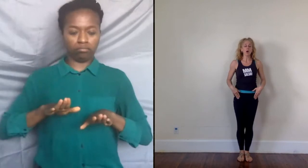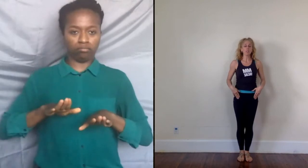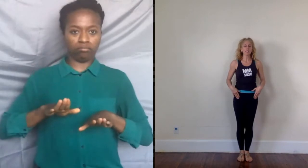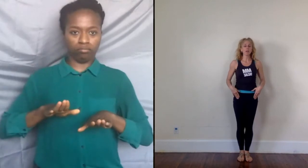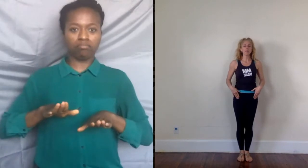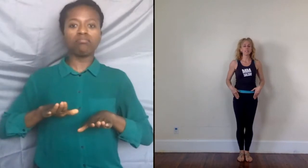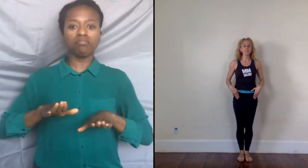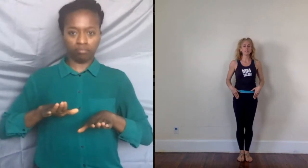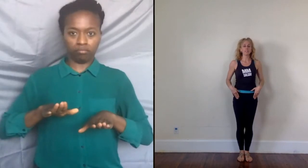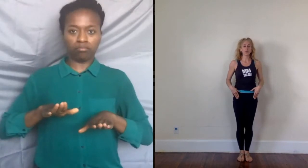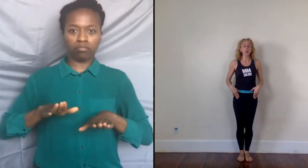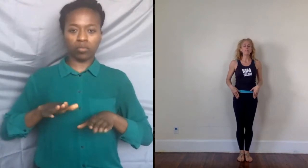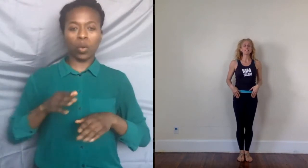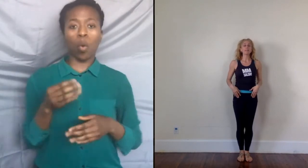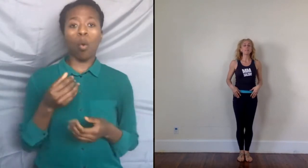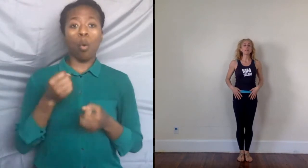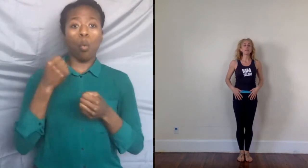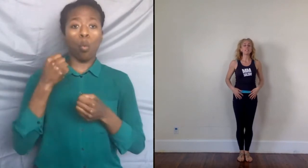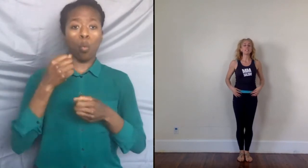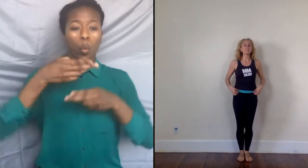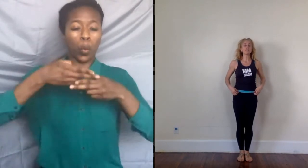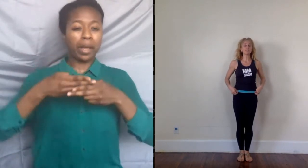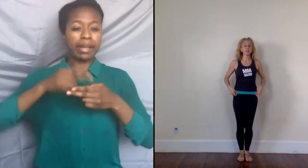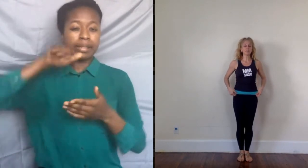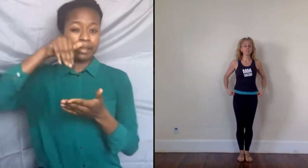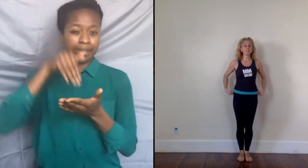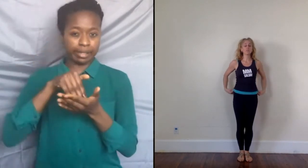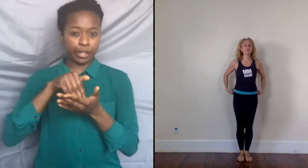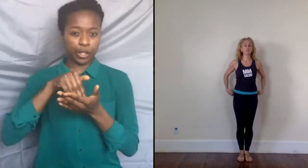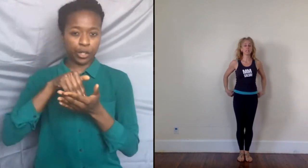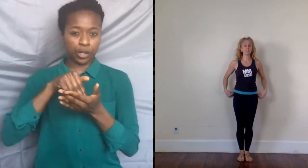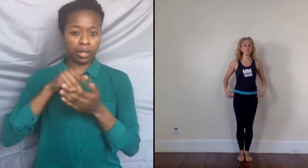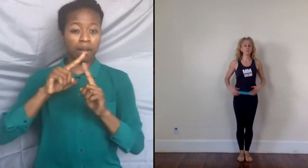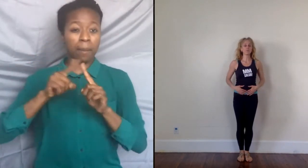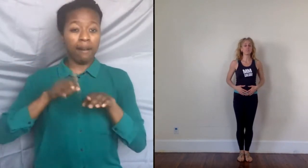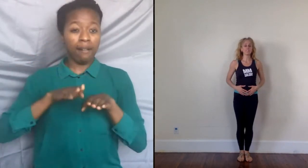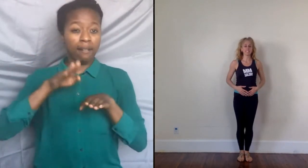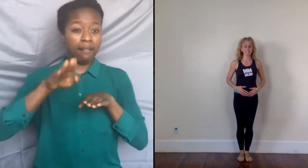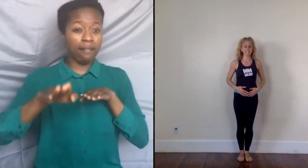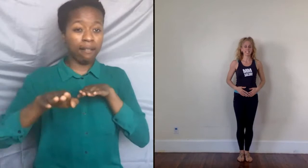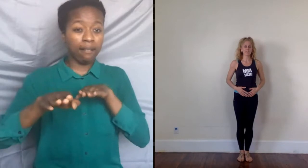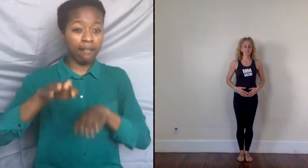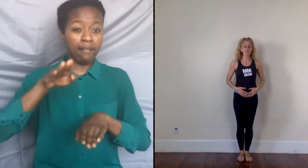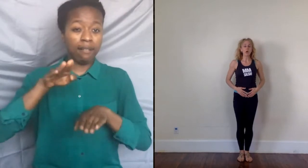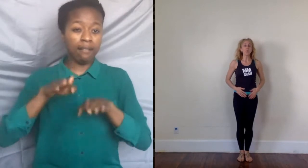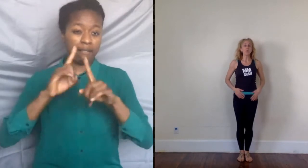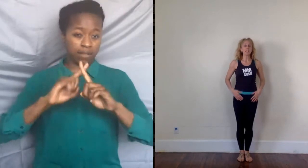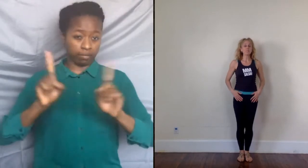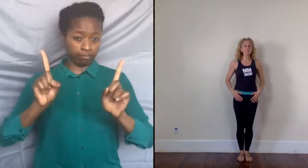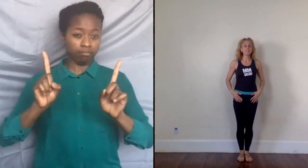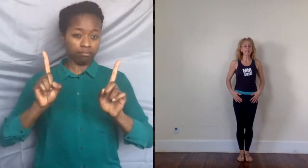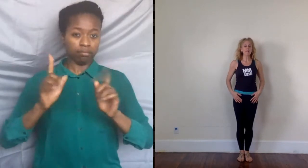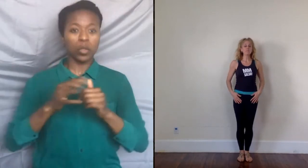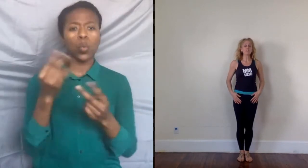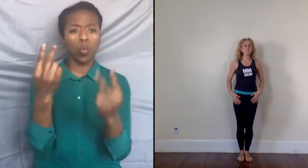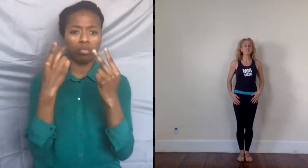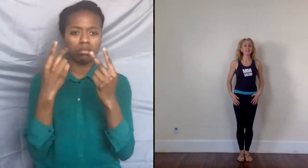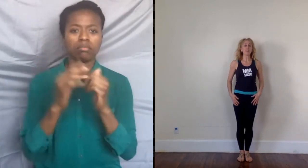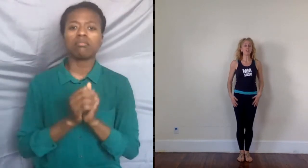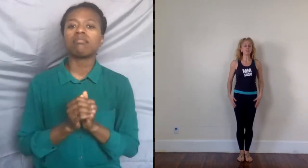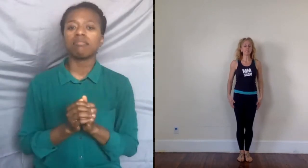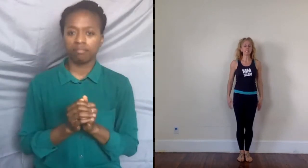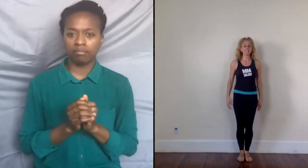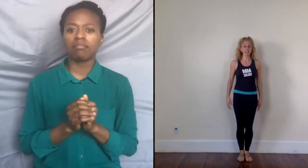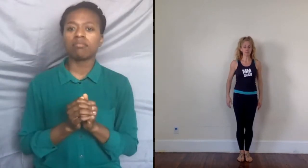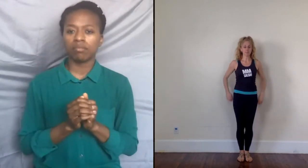body, holding our weight centered, but stepping out in different directions to create the moves of the dance. Watch me, and we'll look